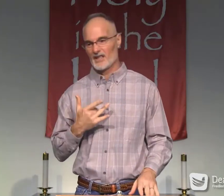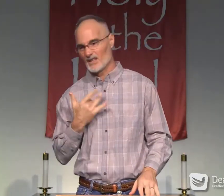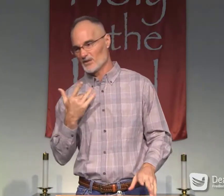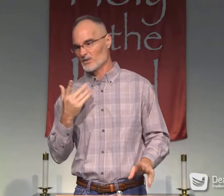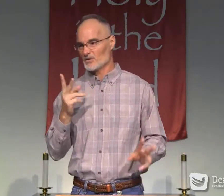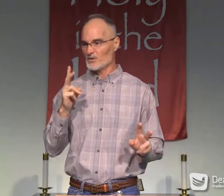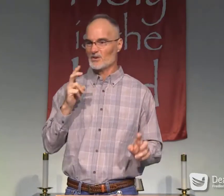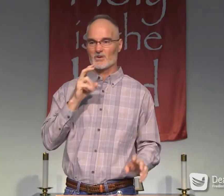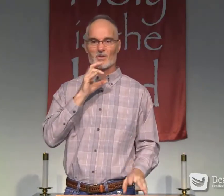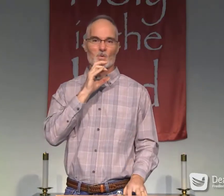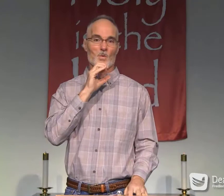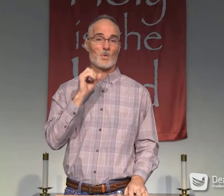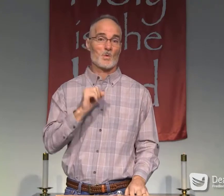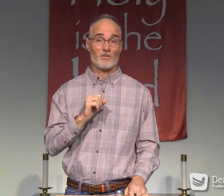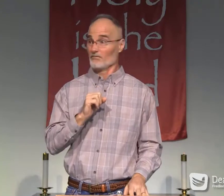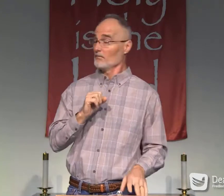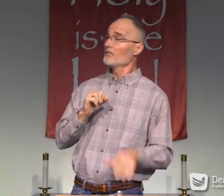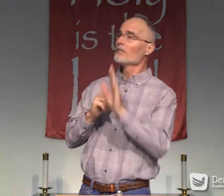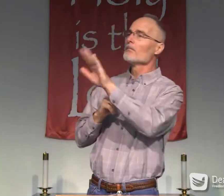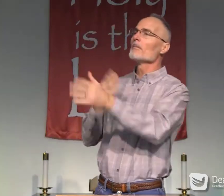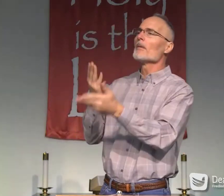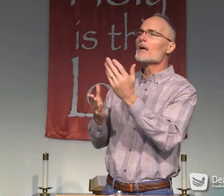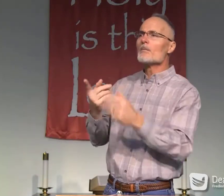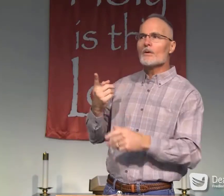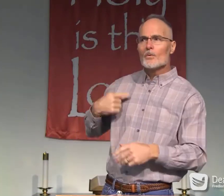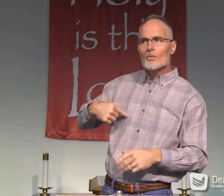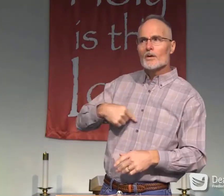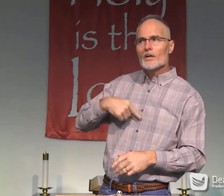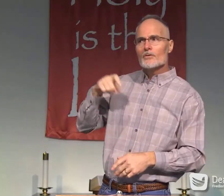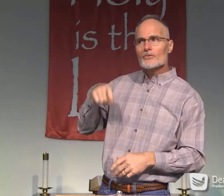my house is feeling pretty small, pretty old.